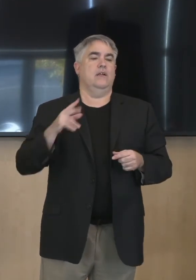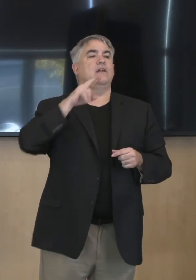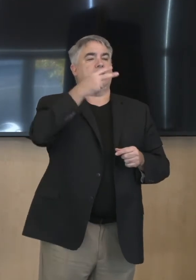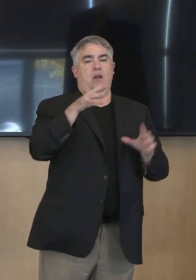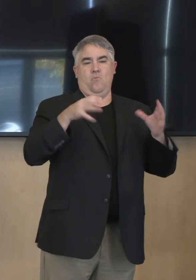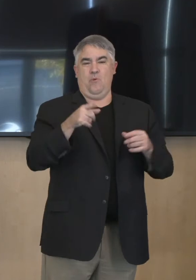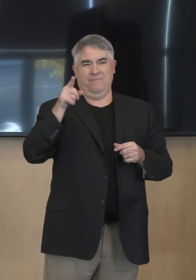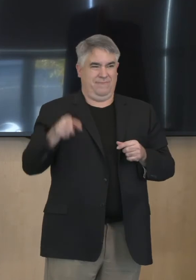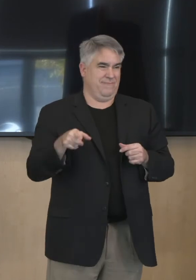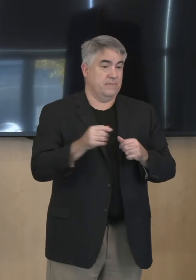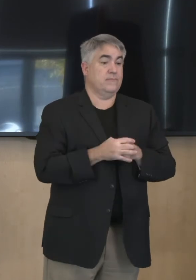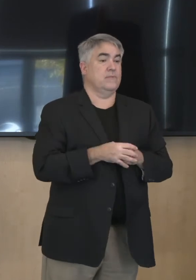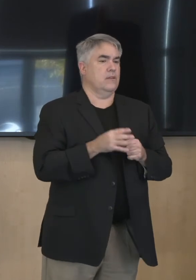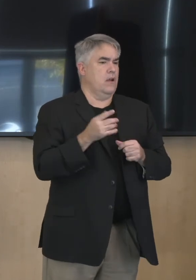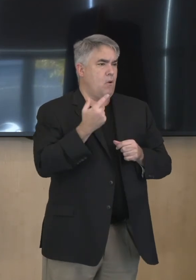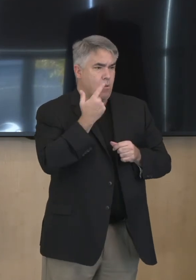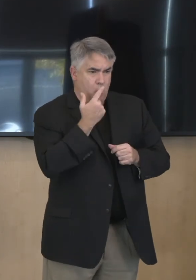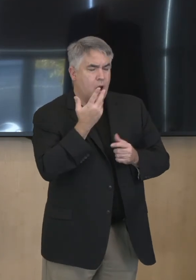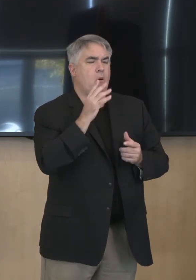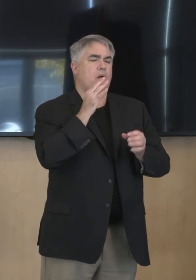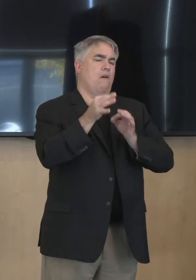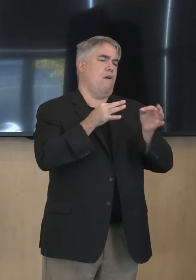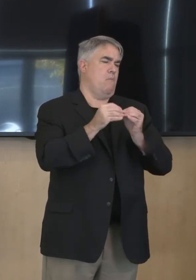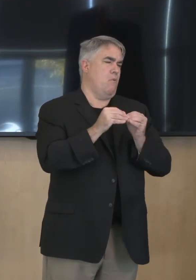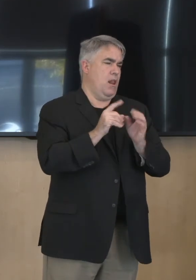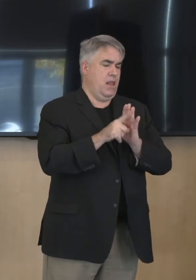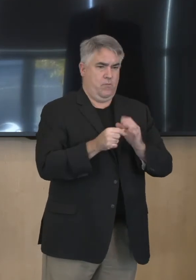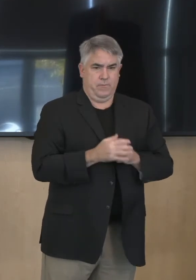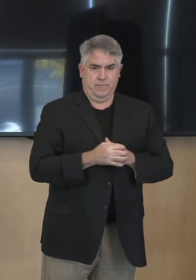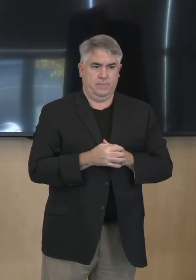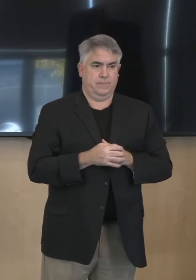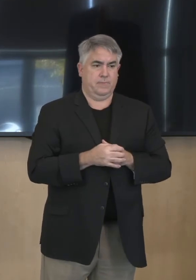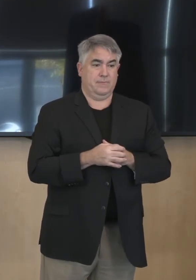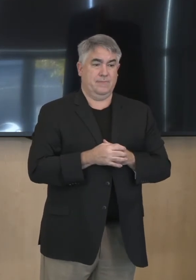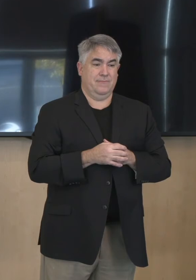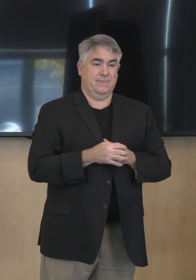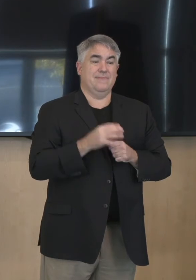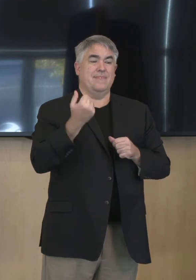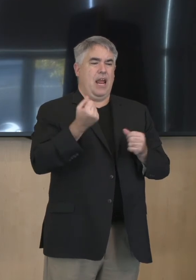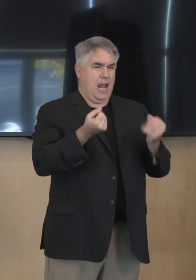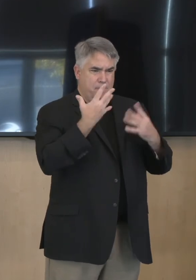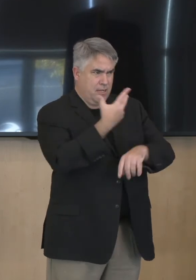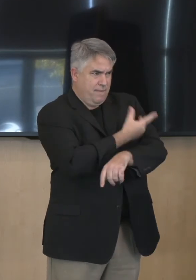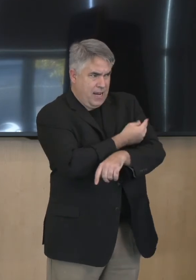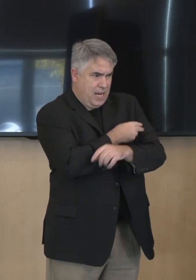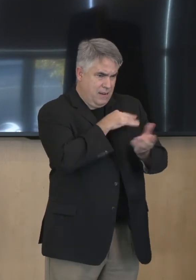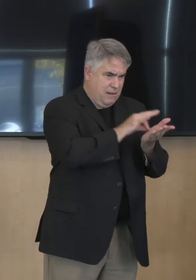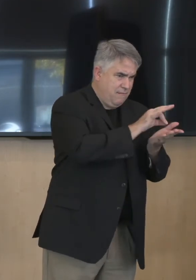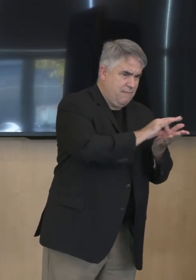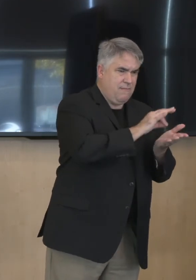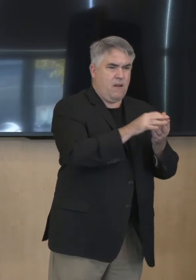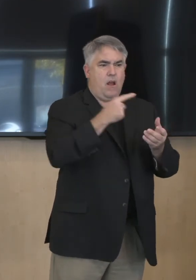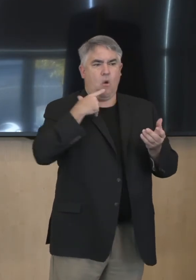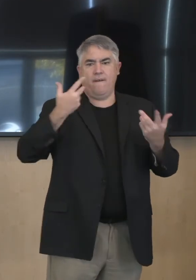apprised of where we're going. We continue to work on collating the data of how many vaccines are here, how many have been given, and we certainly hope by next week